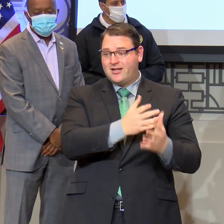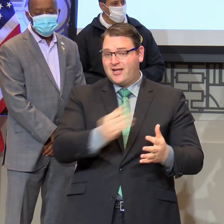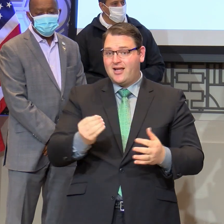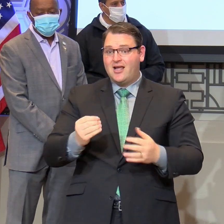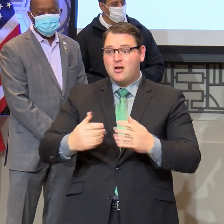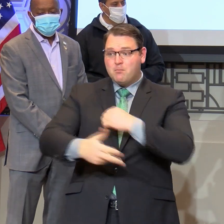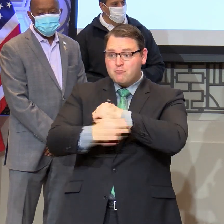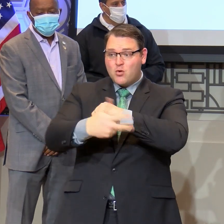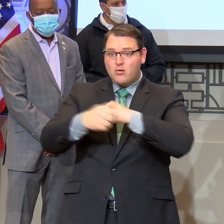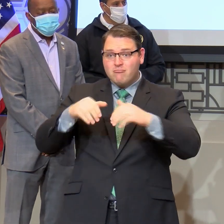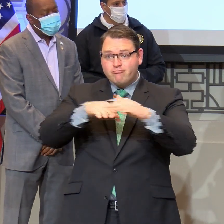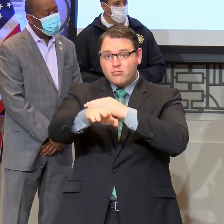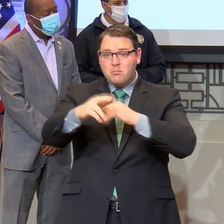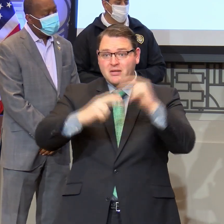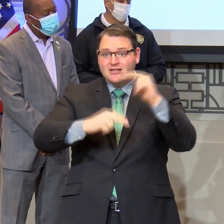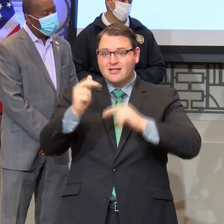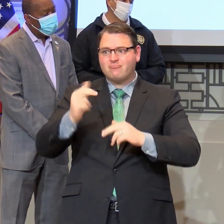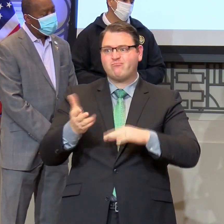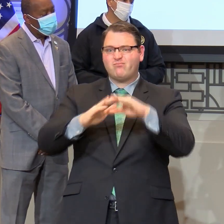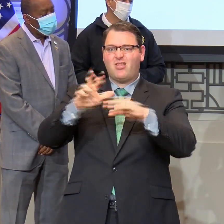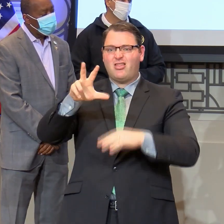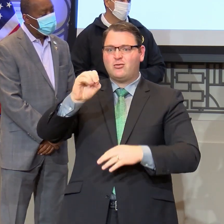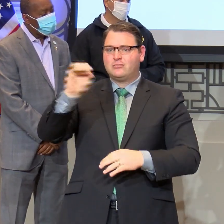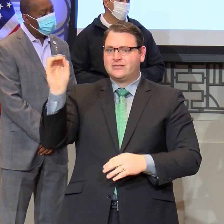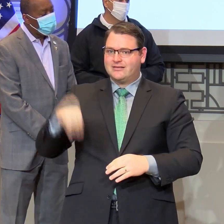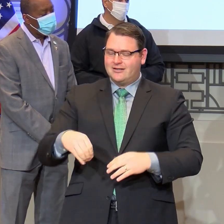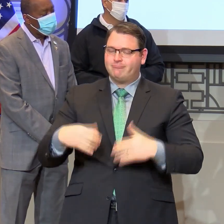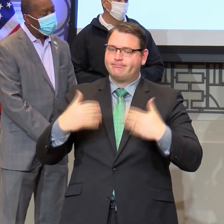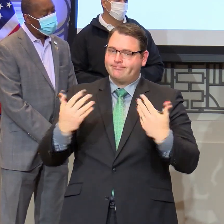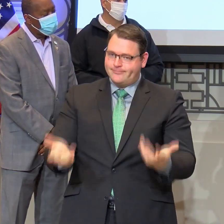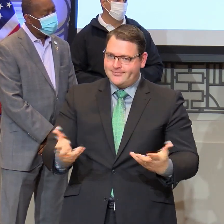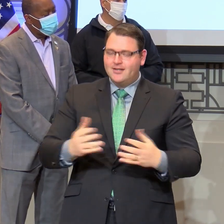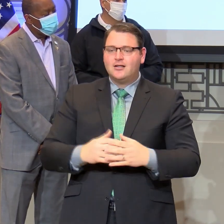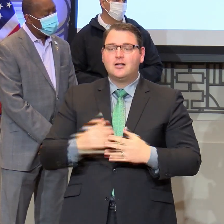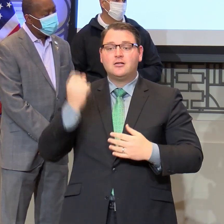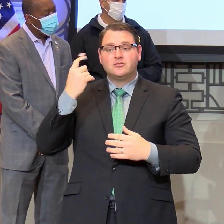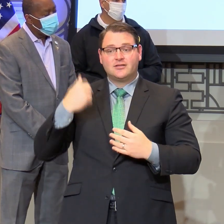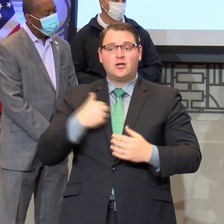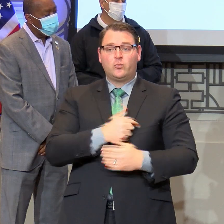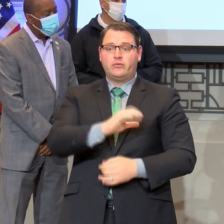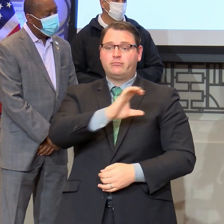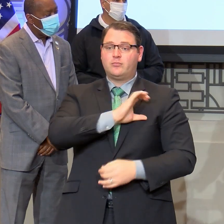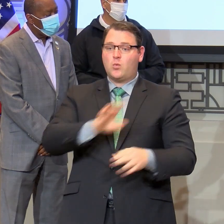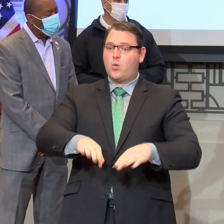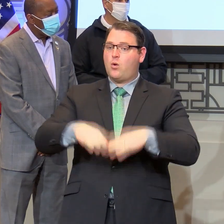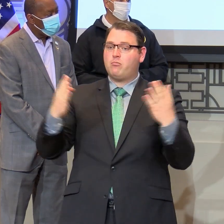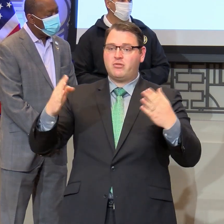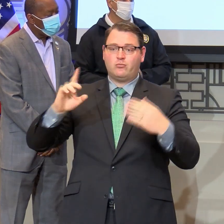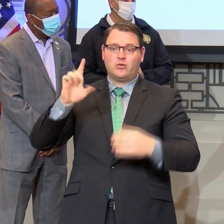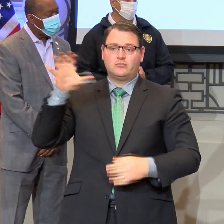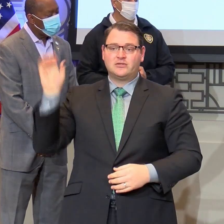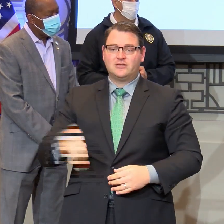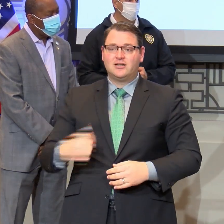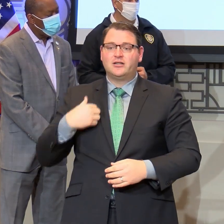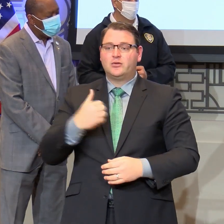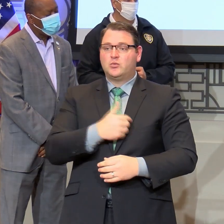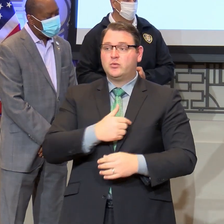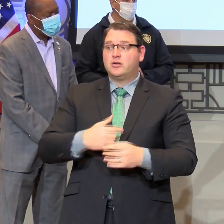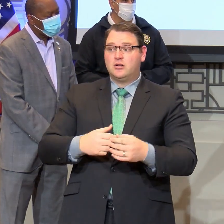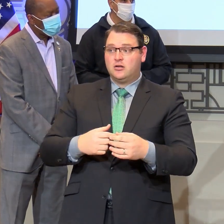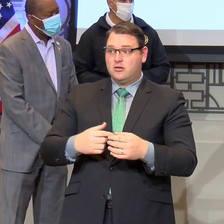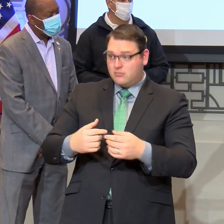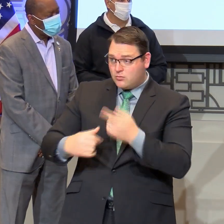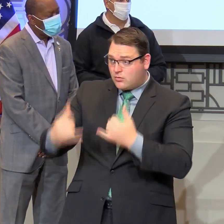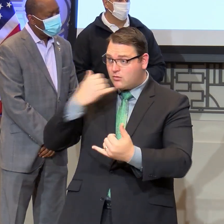30%. But we are fully functional, fully operating, Mayor, and we're responding to all calls for service and our